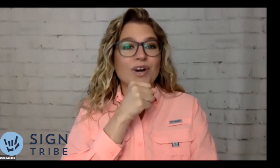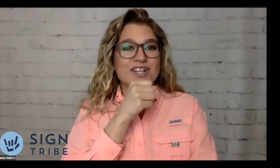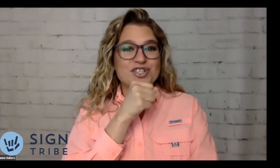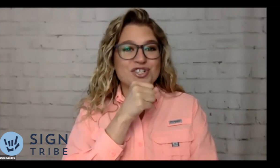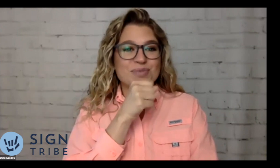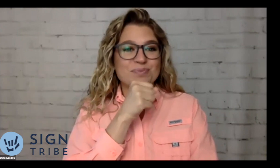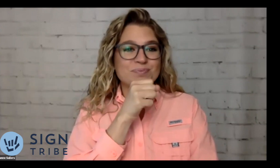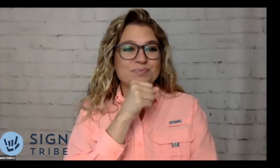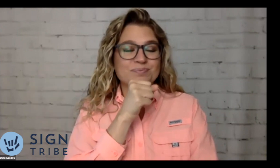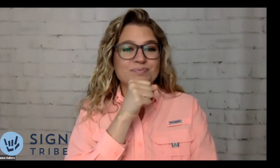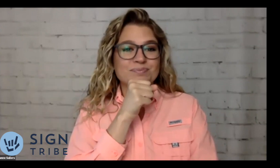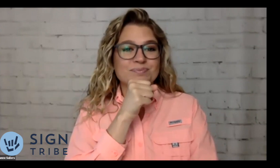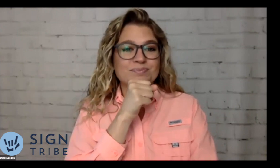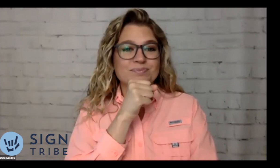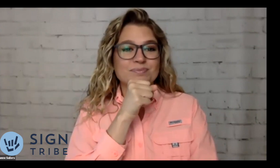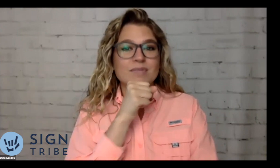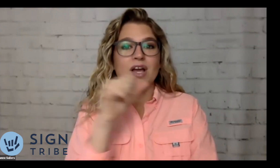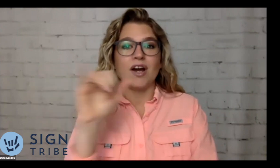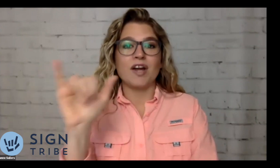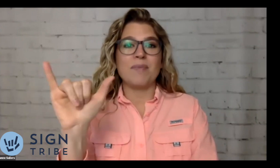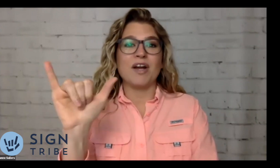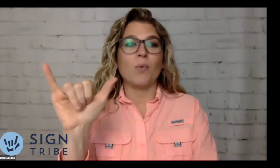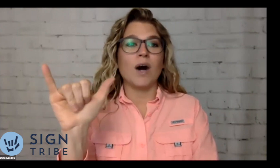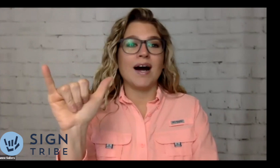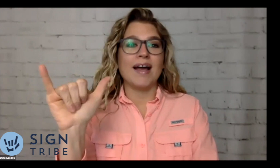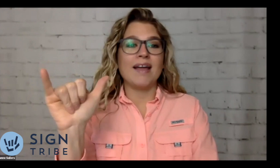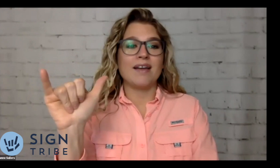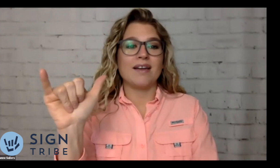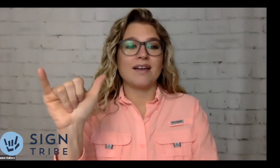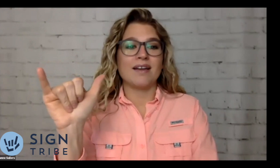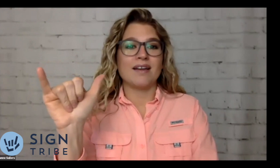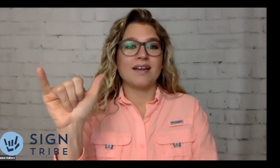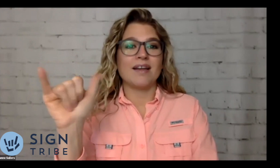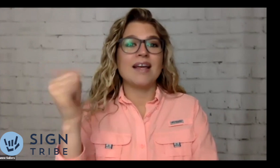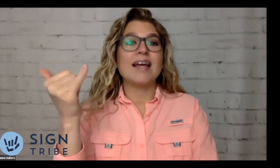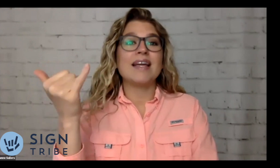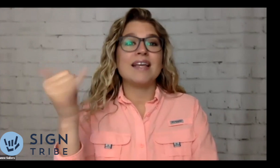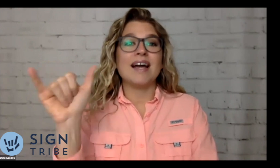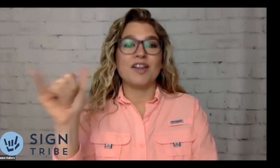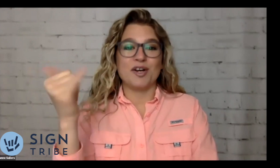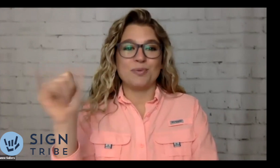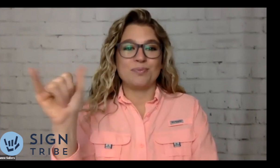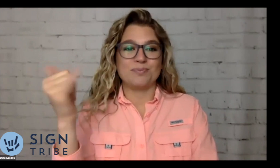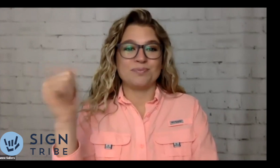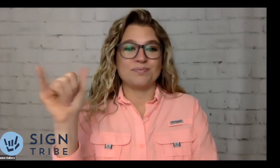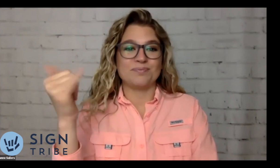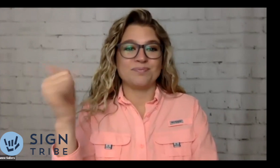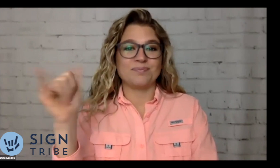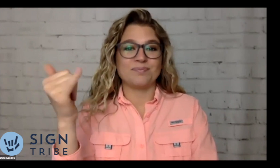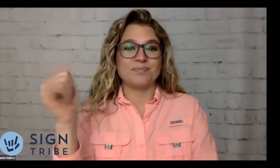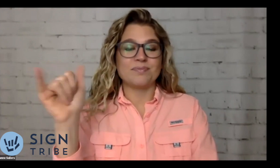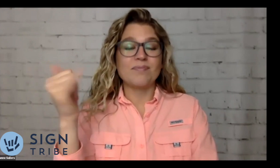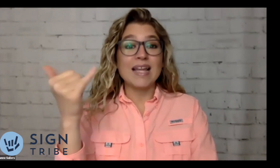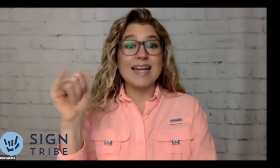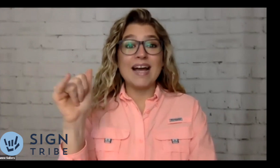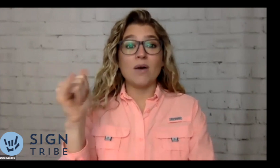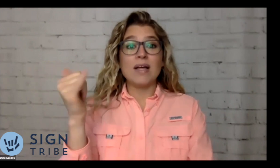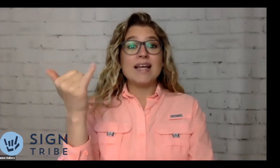orange. All right, make a Y, yellow. Now, this